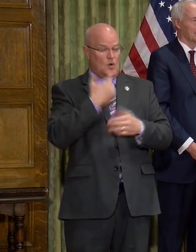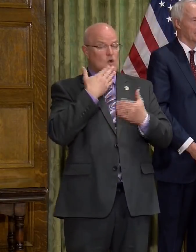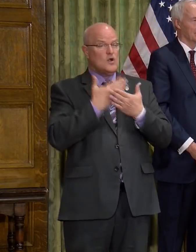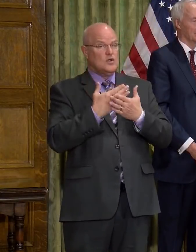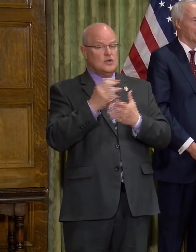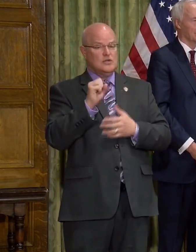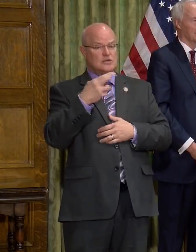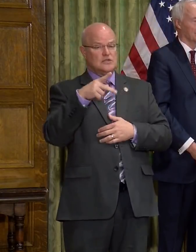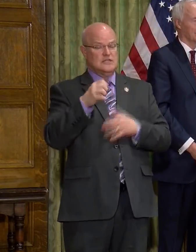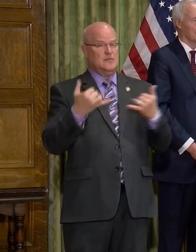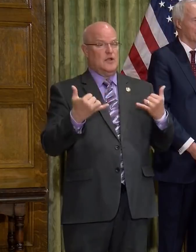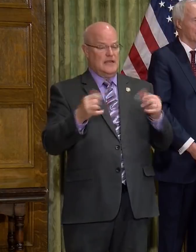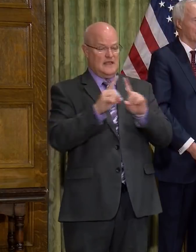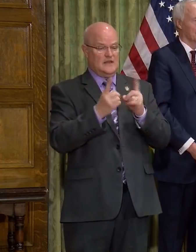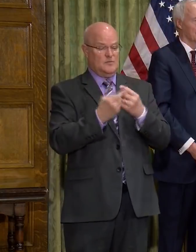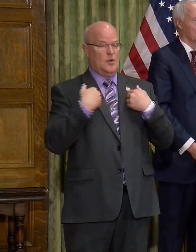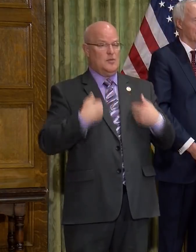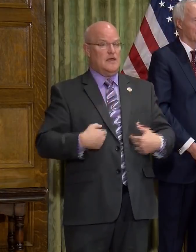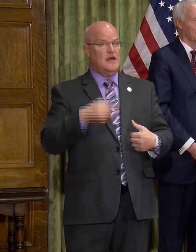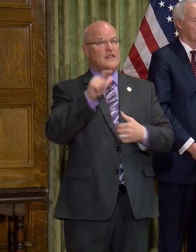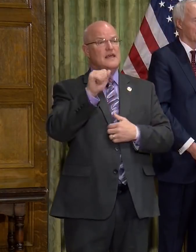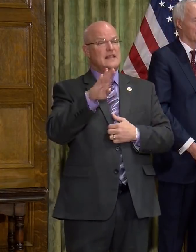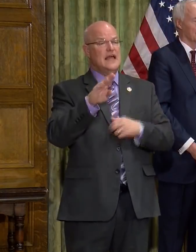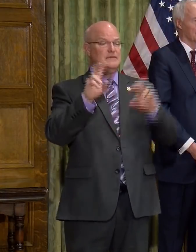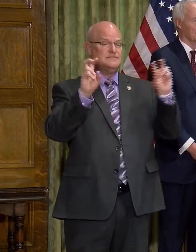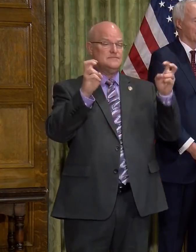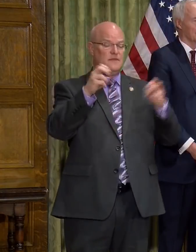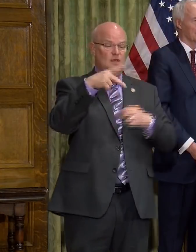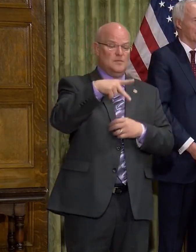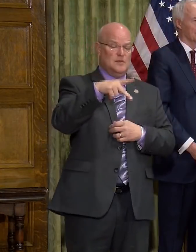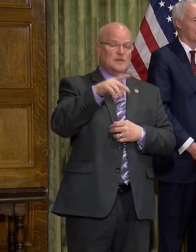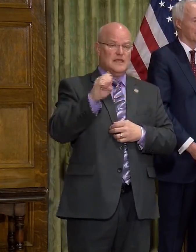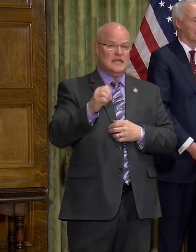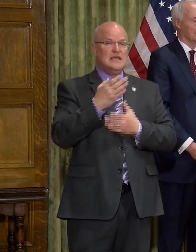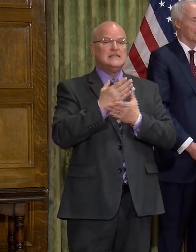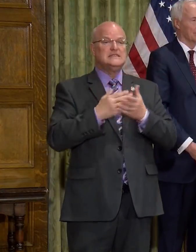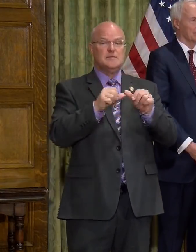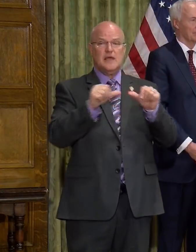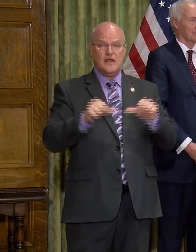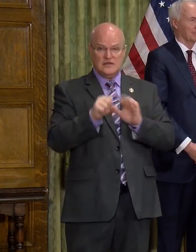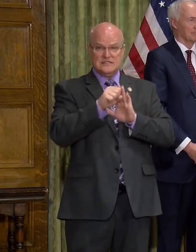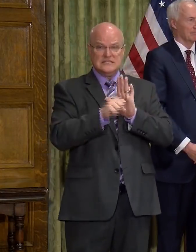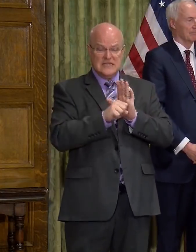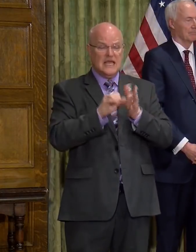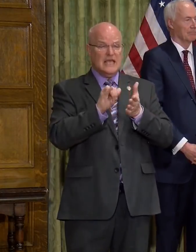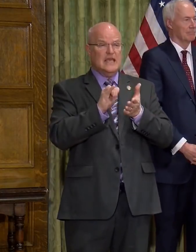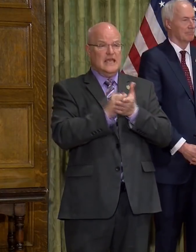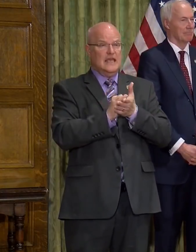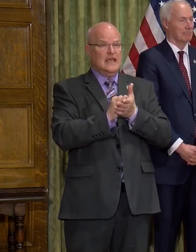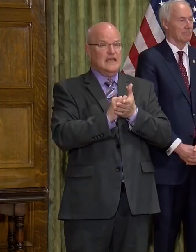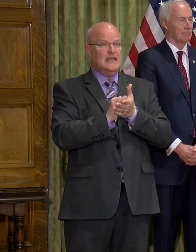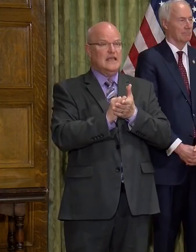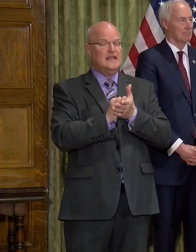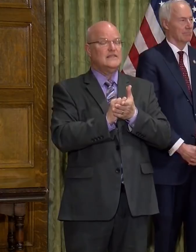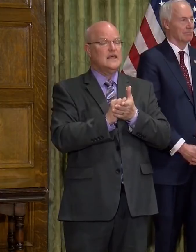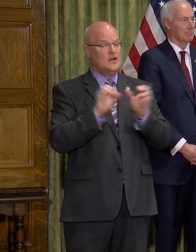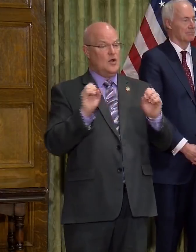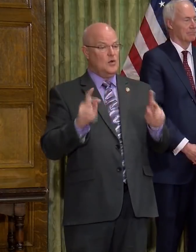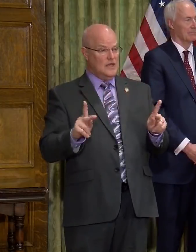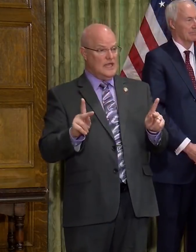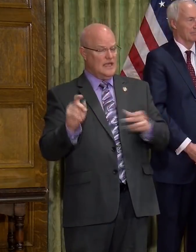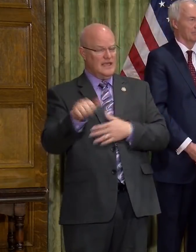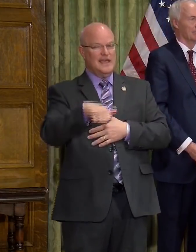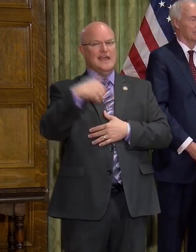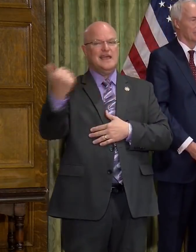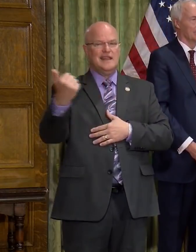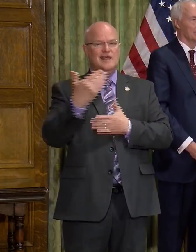shape right now at the Department of Health lab. In terms of PPE, there are some areas of the state that are okay, and there are